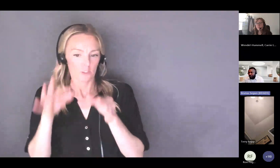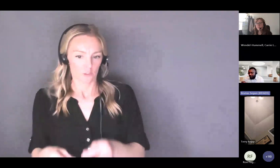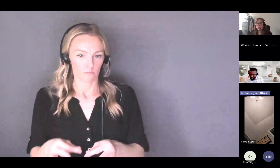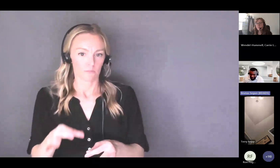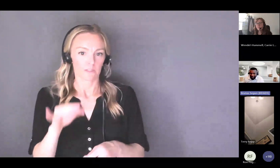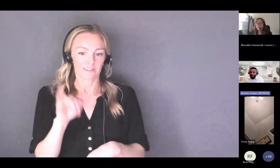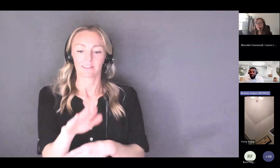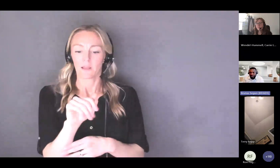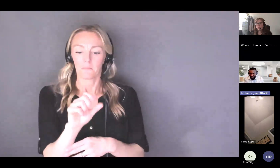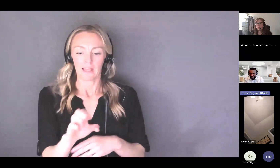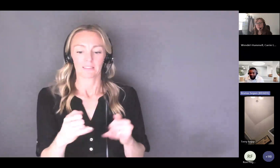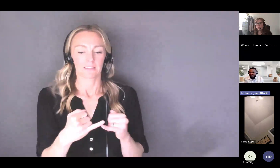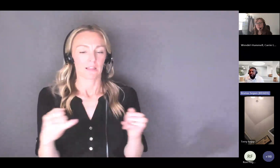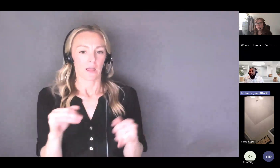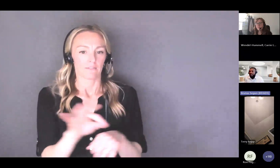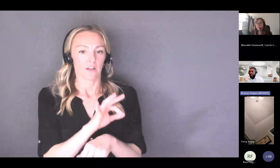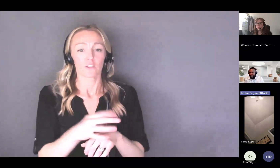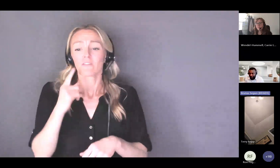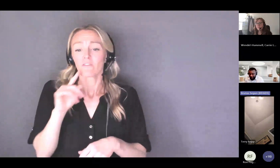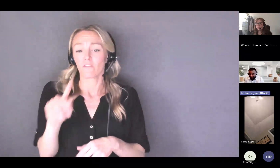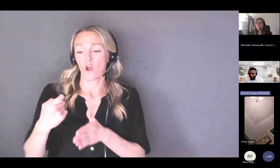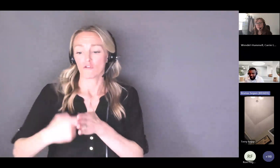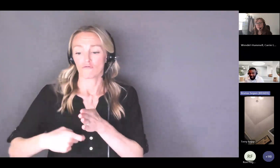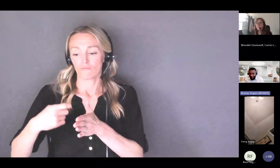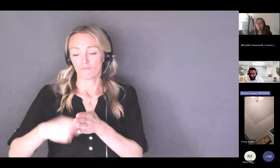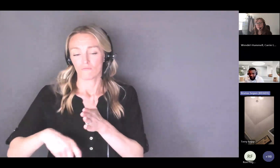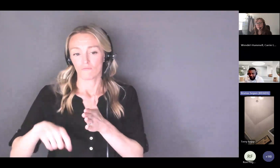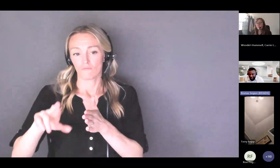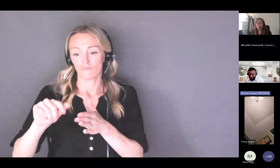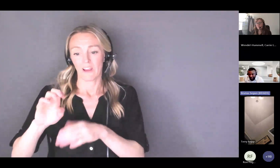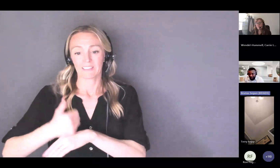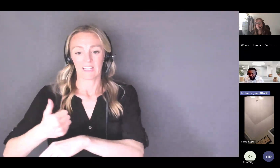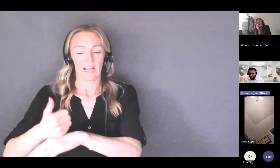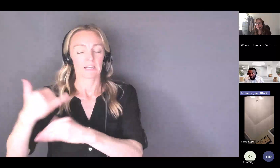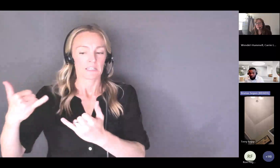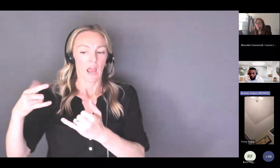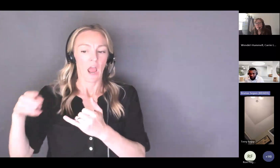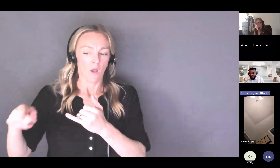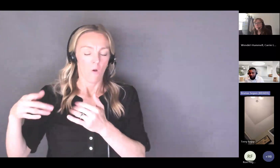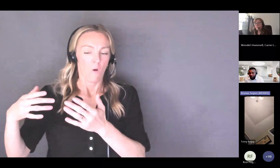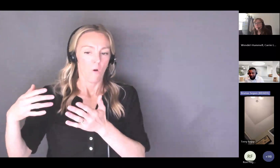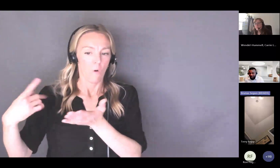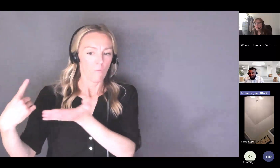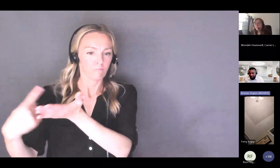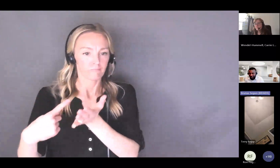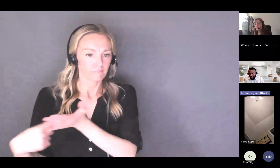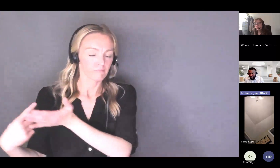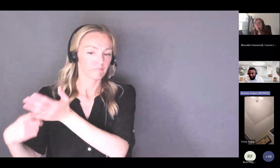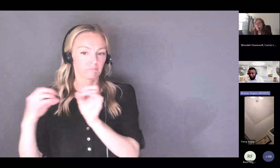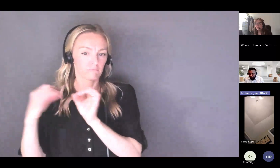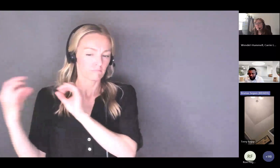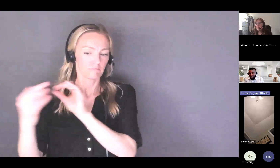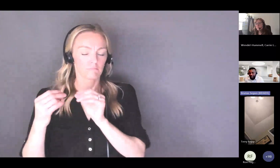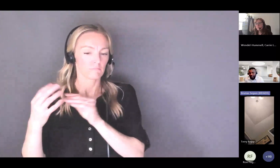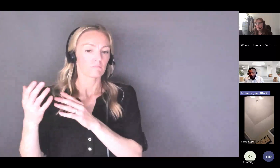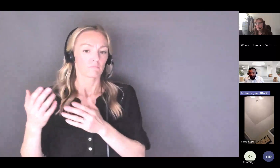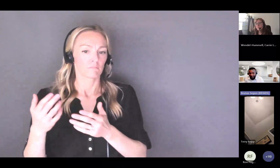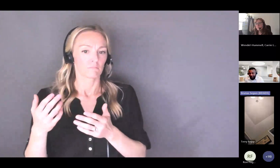function. Rate setting decisions are being made. Conversations are happening in the background on what would constitute rate. I